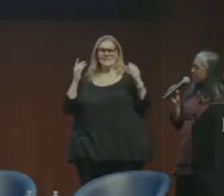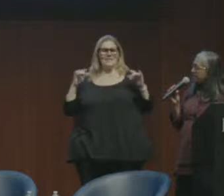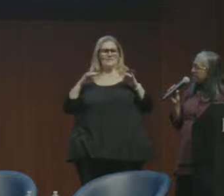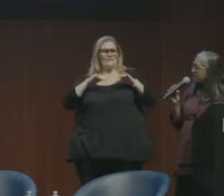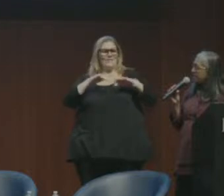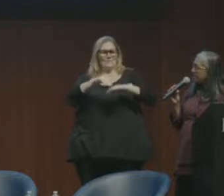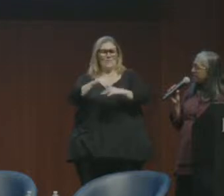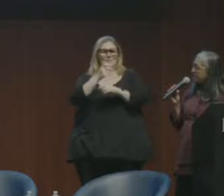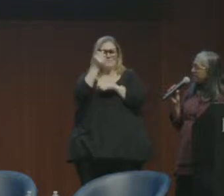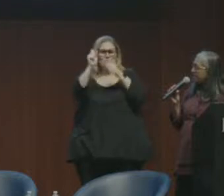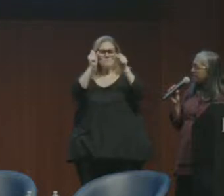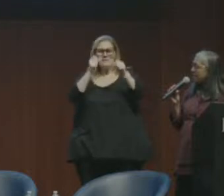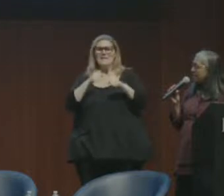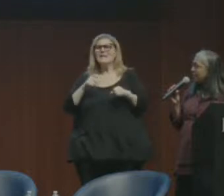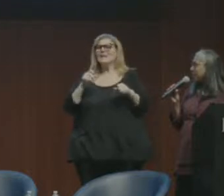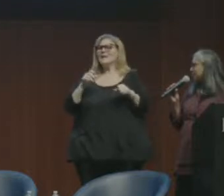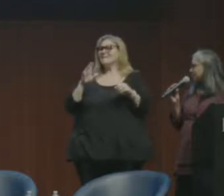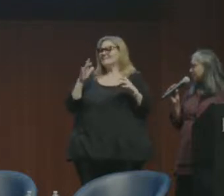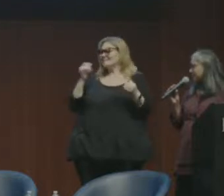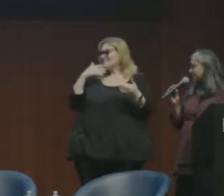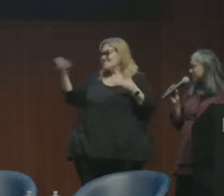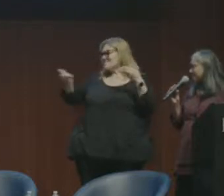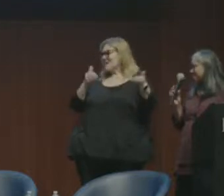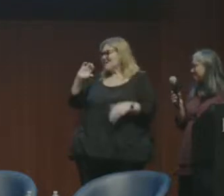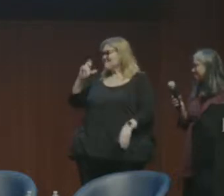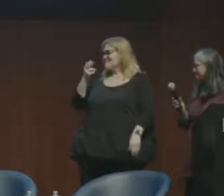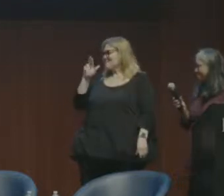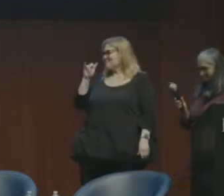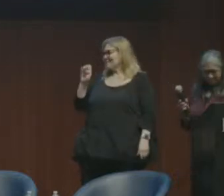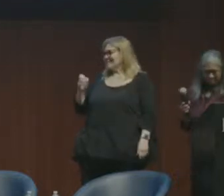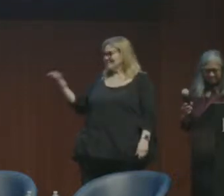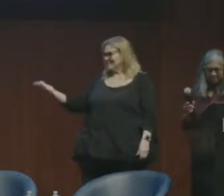movement. And yeah, welcome, Christine.